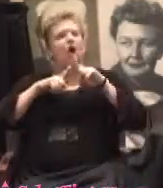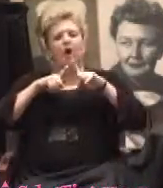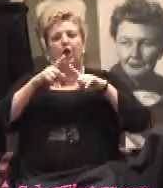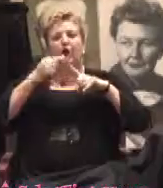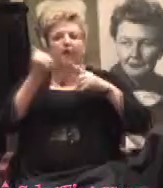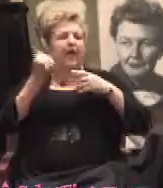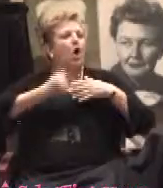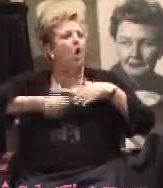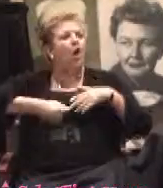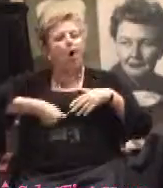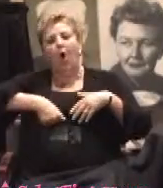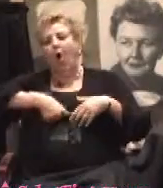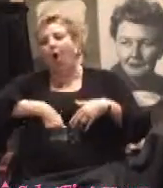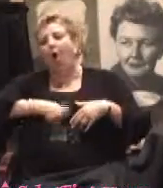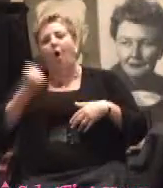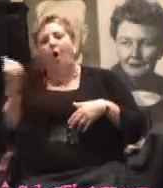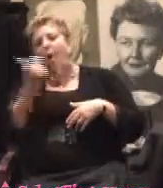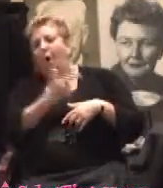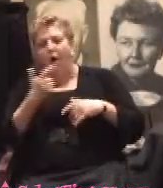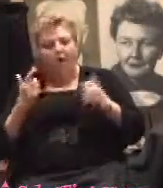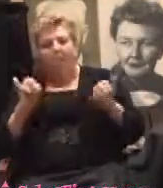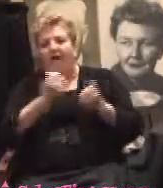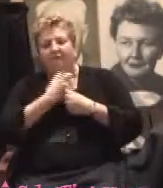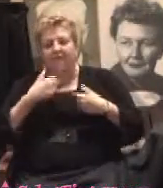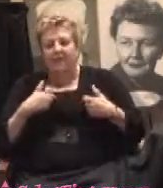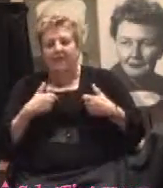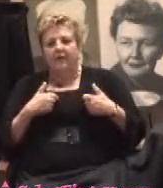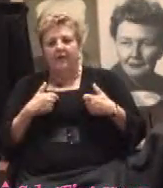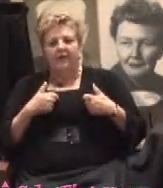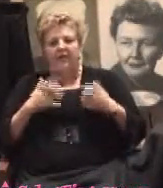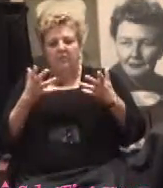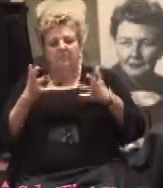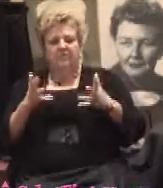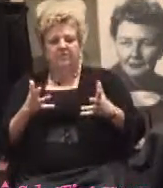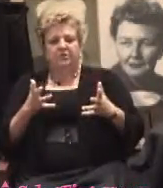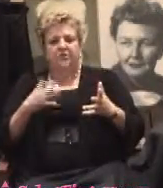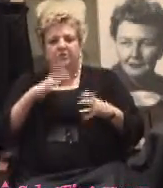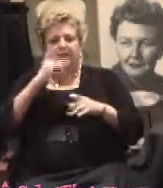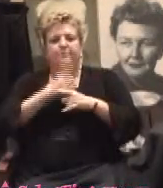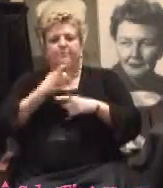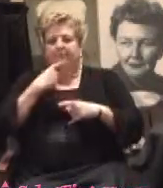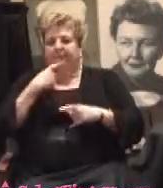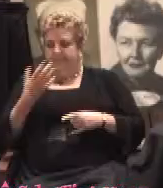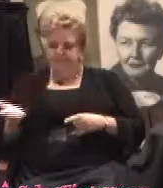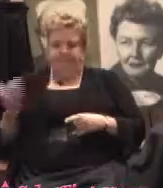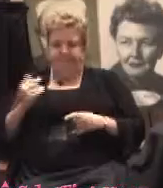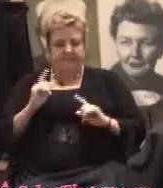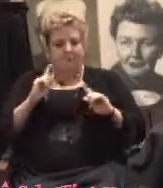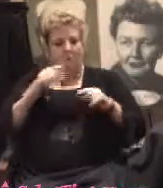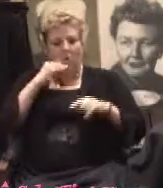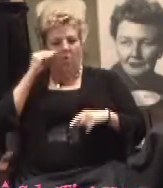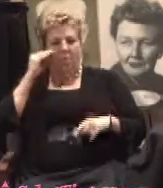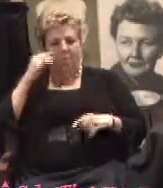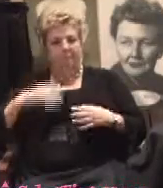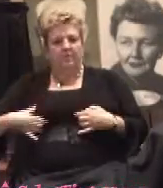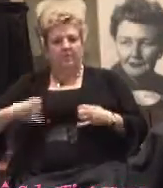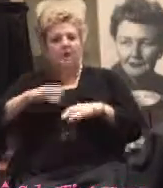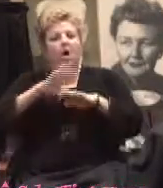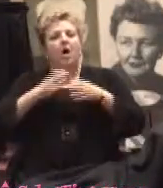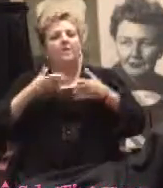they were completely finished. And my brother said, let's go home. And he drove me home, and on the way home we got in a fight. I don't know what it was